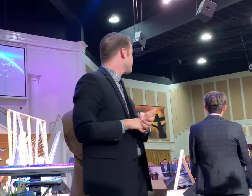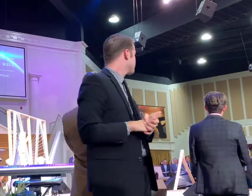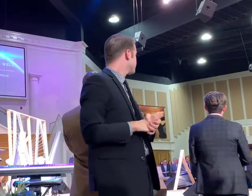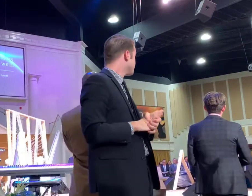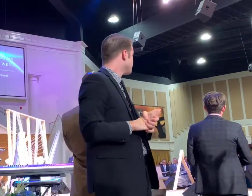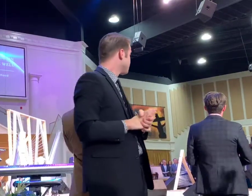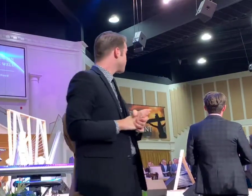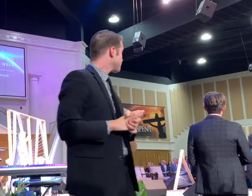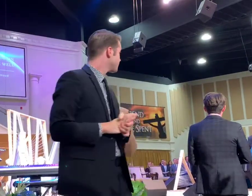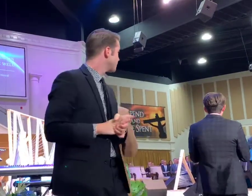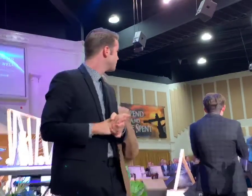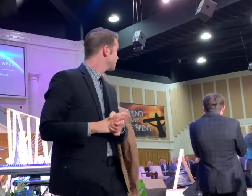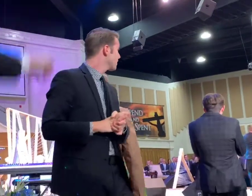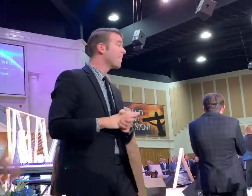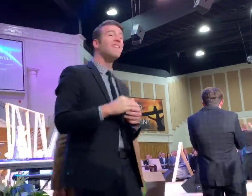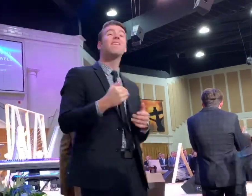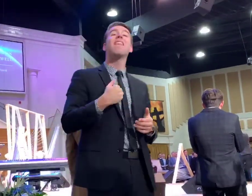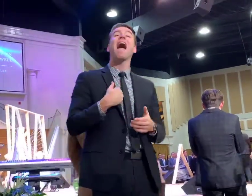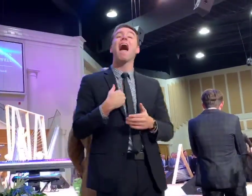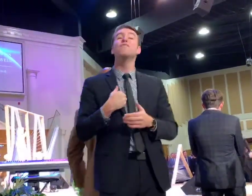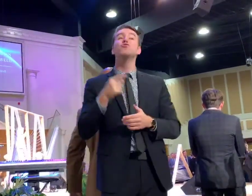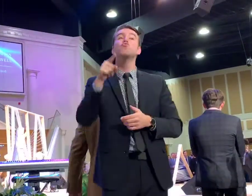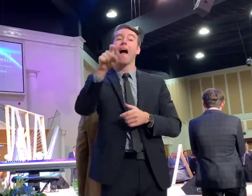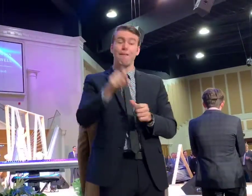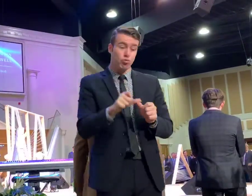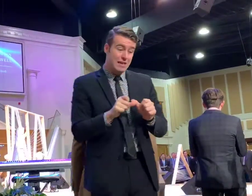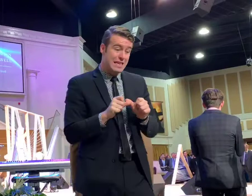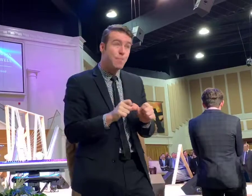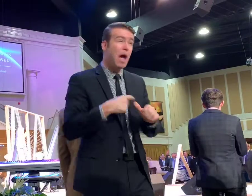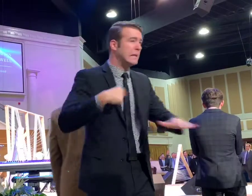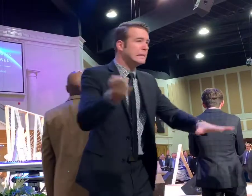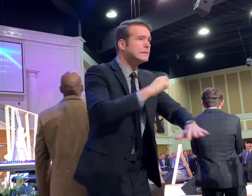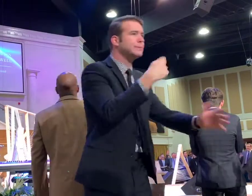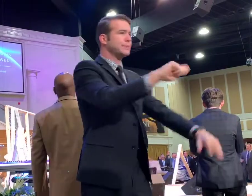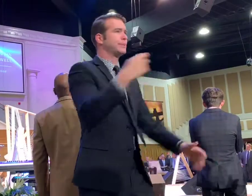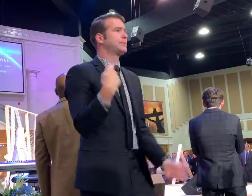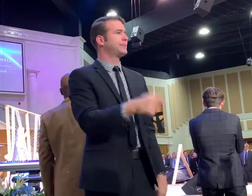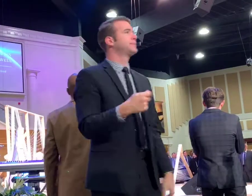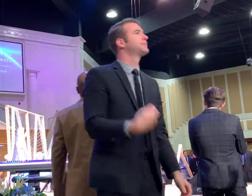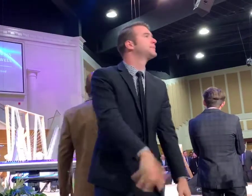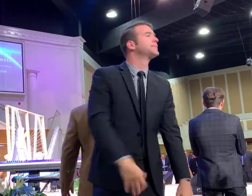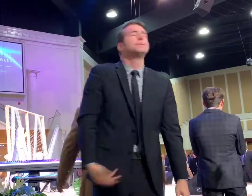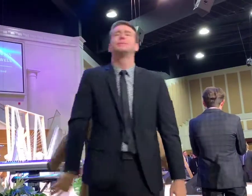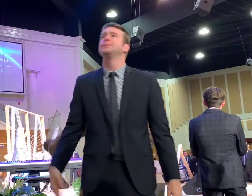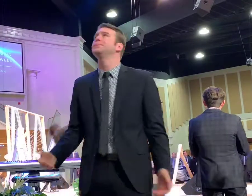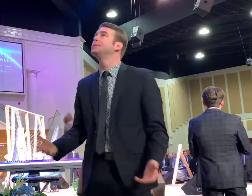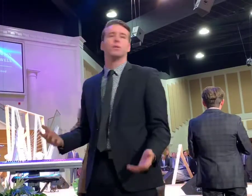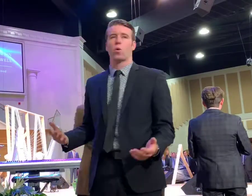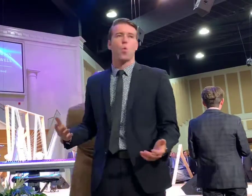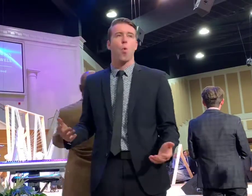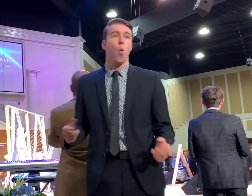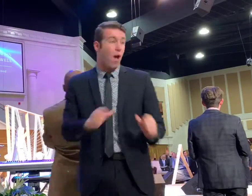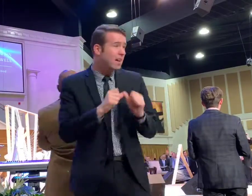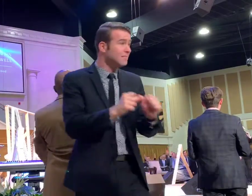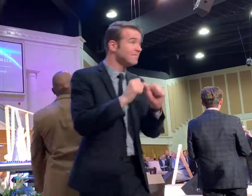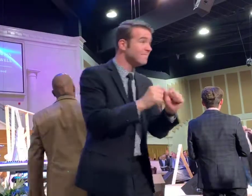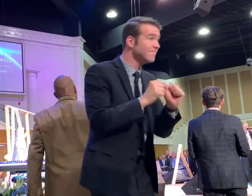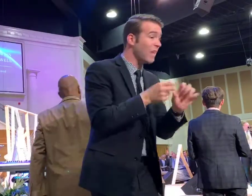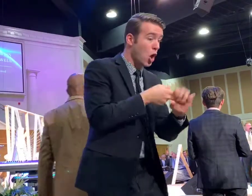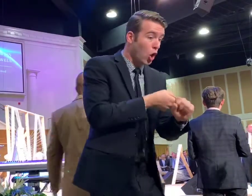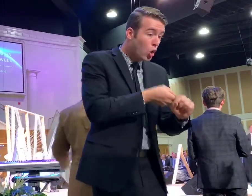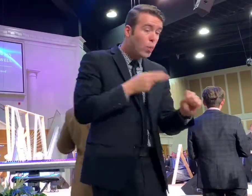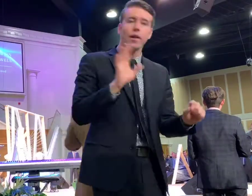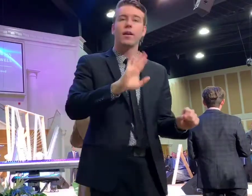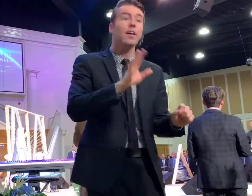faithful. There's a contingency. You gotta keep on keeping on. You can't faint. You can't quit.